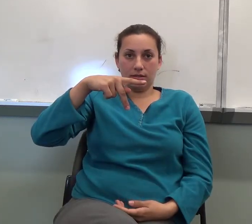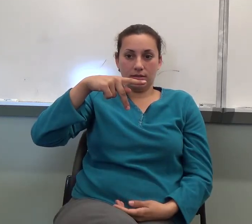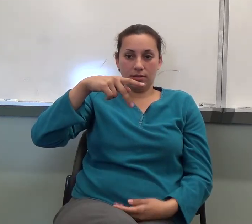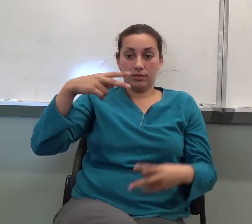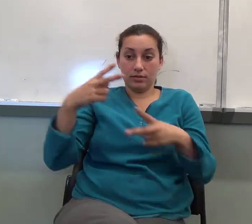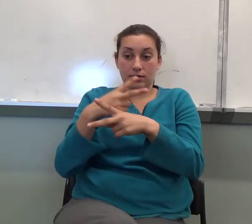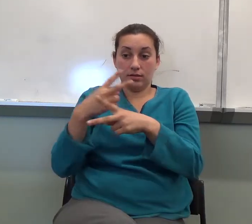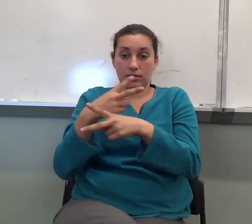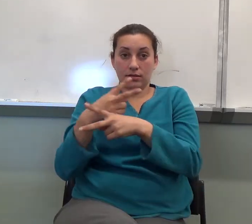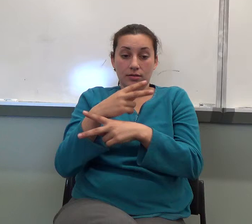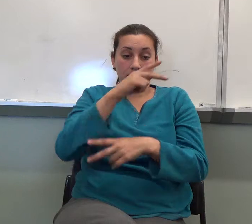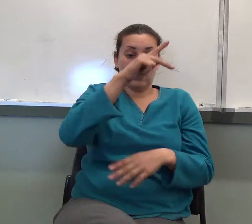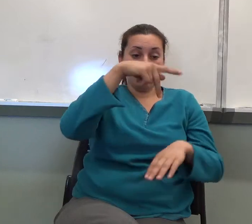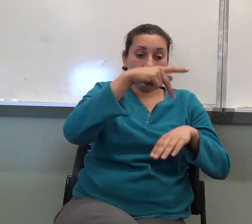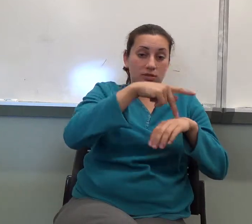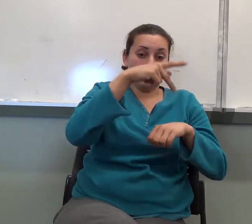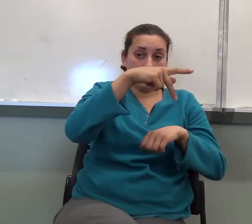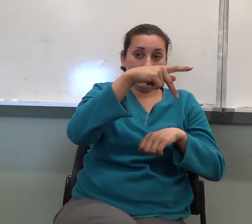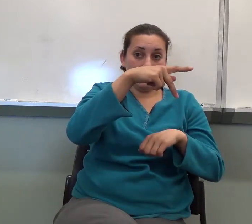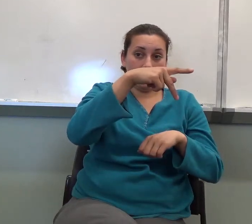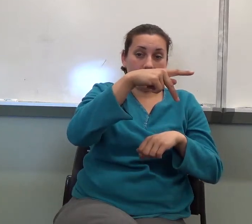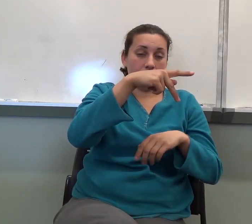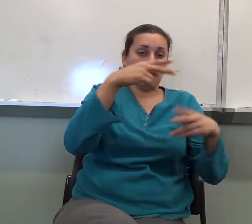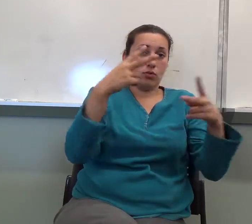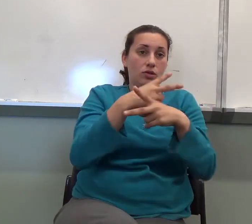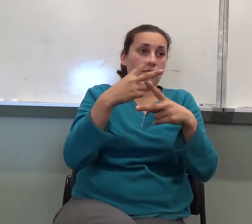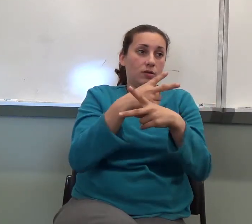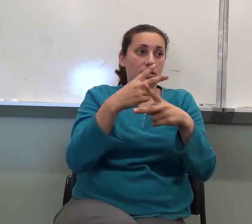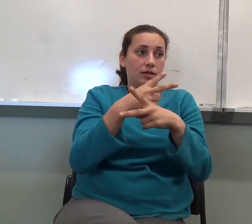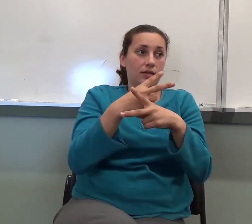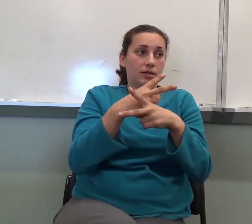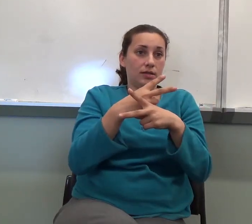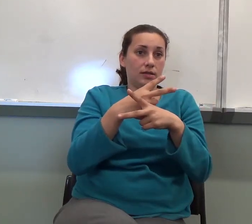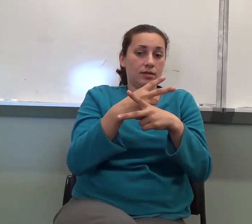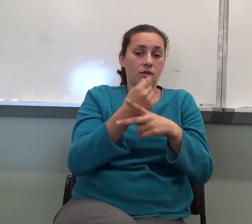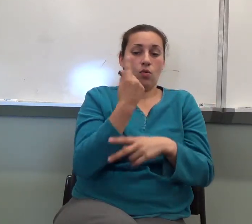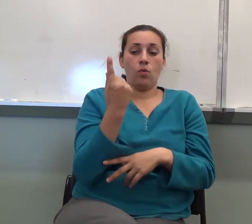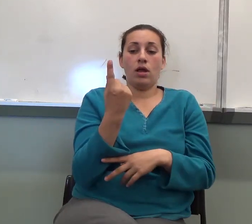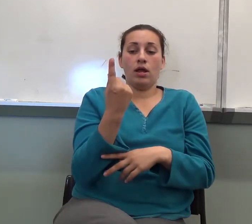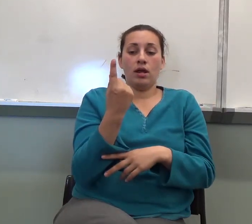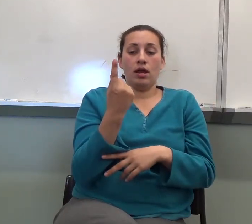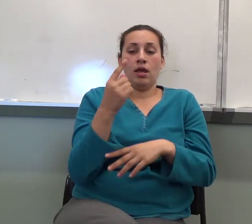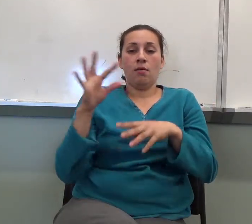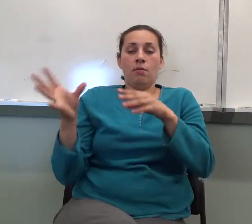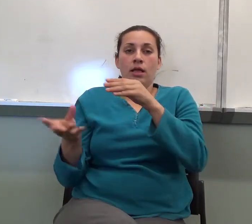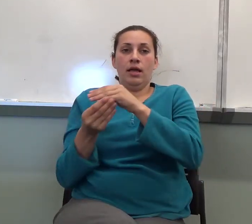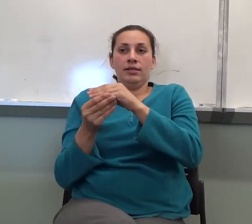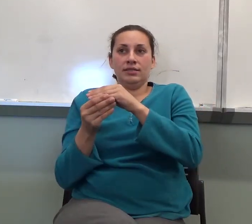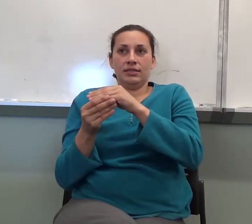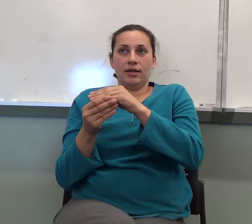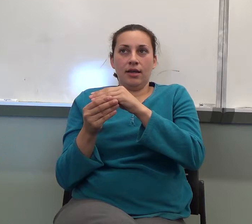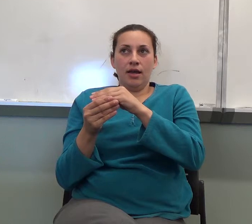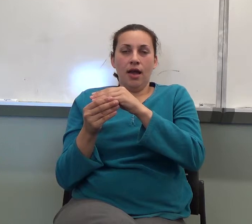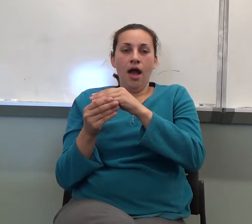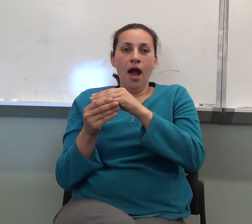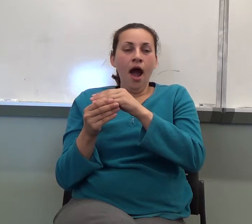the following. It's going to be 1 plus. This is going to be the rate divided